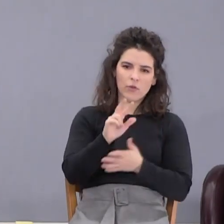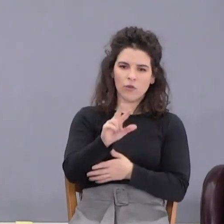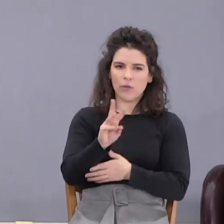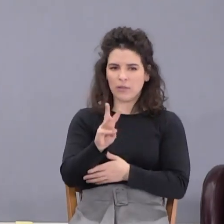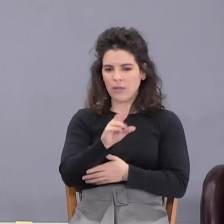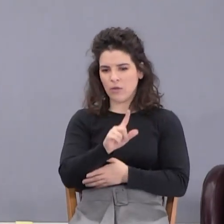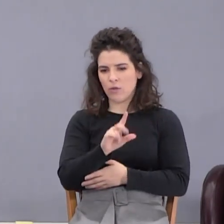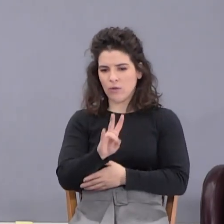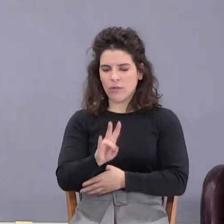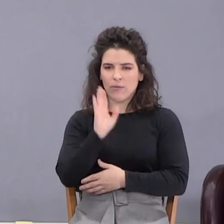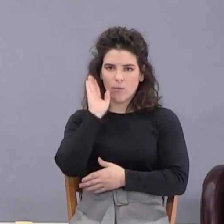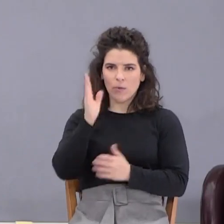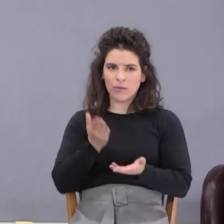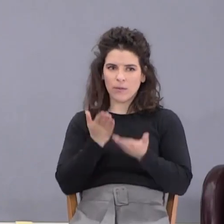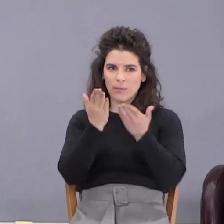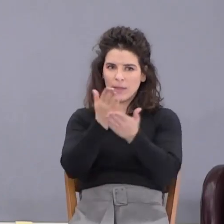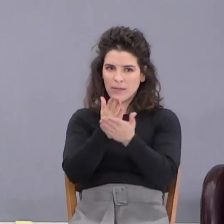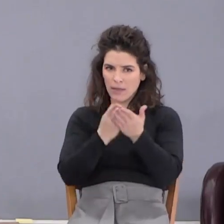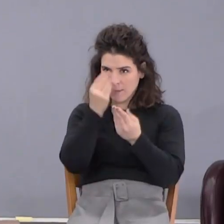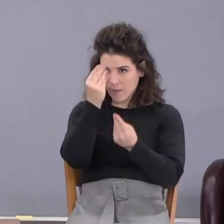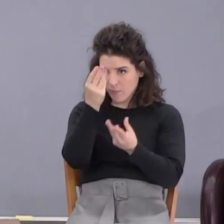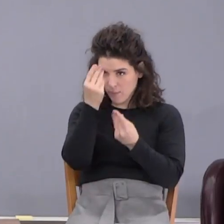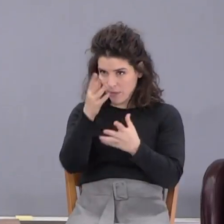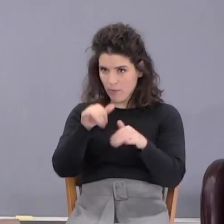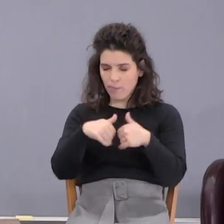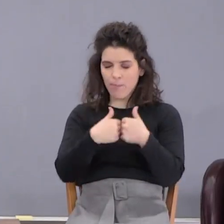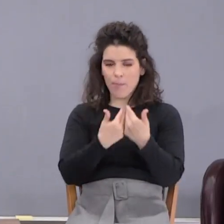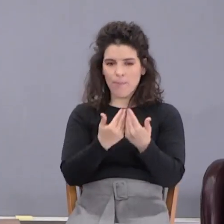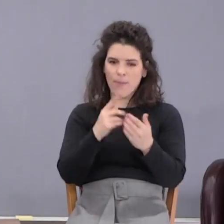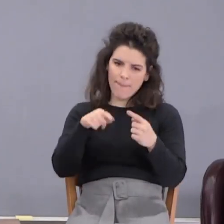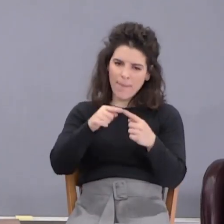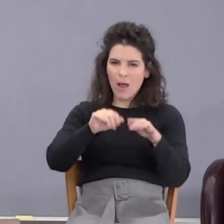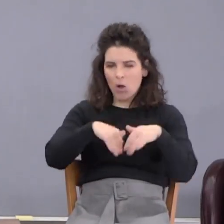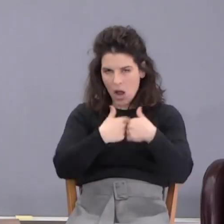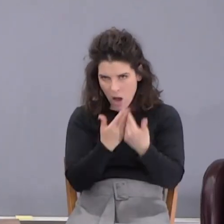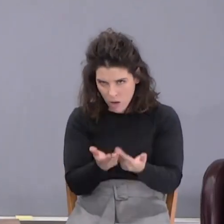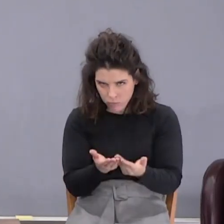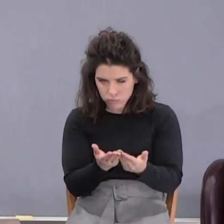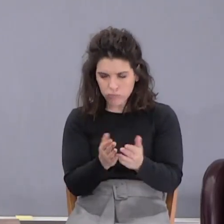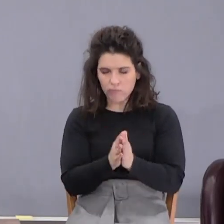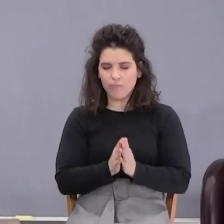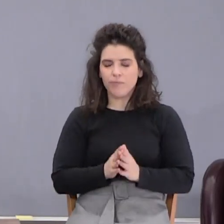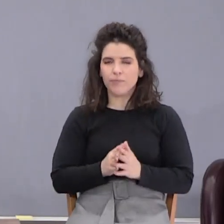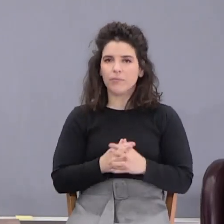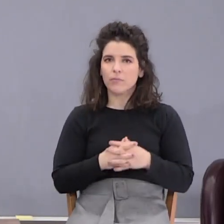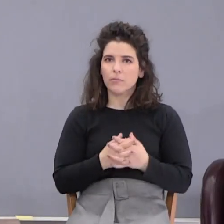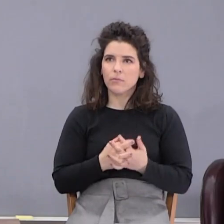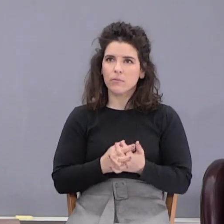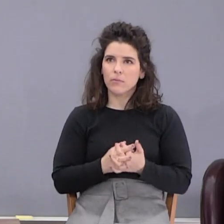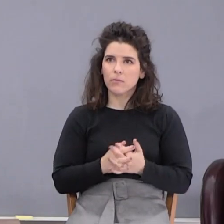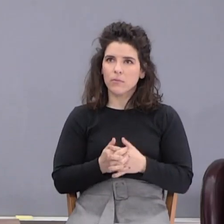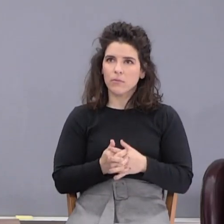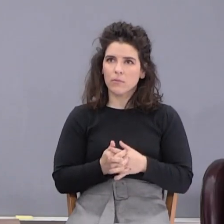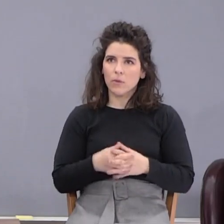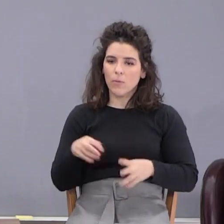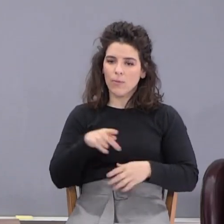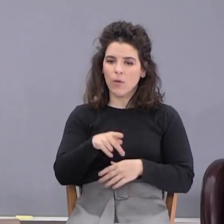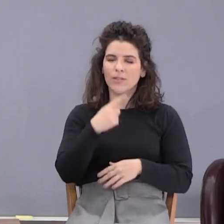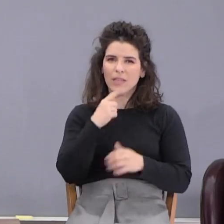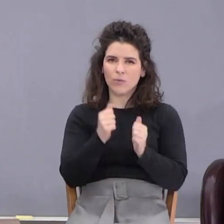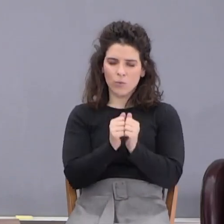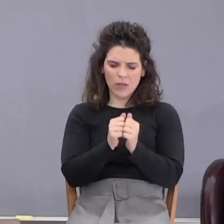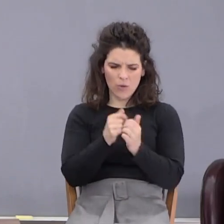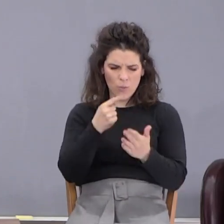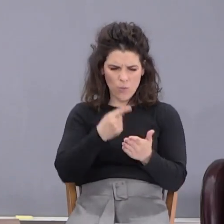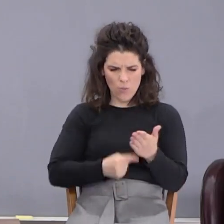going to supply some information regarding how as well. When Paul states, with what